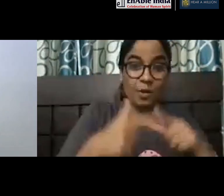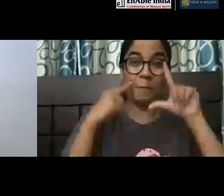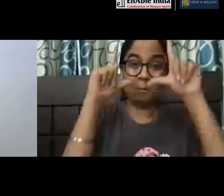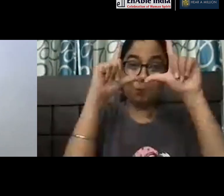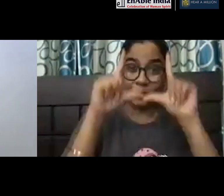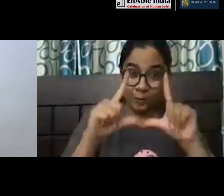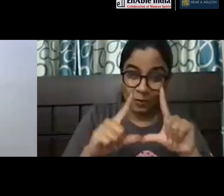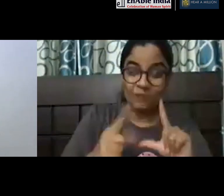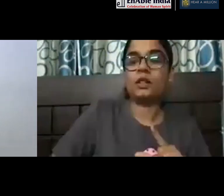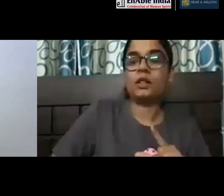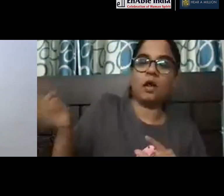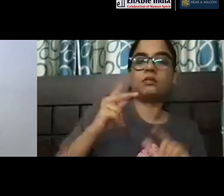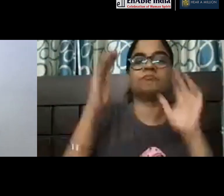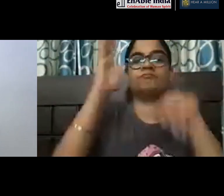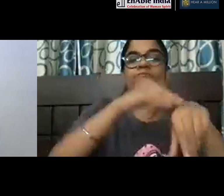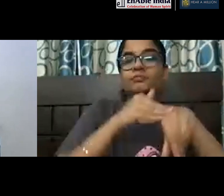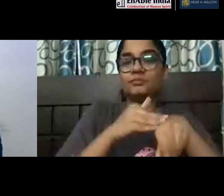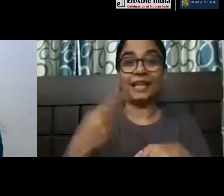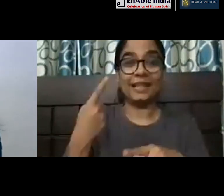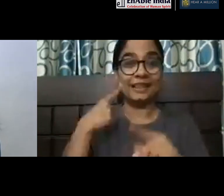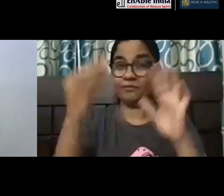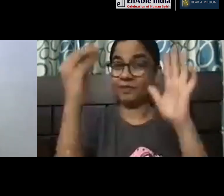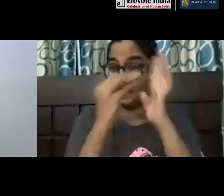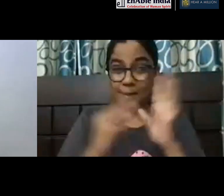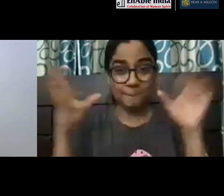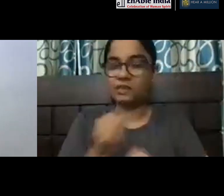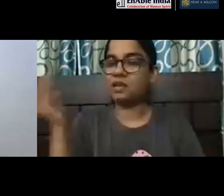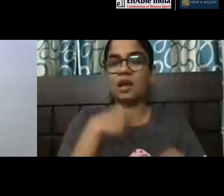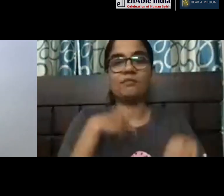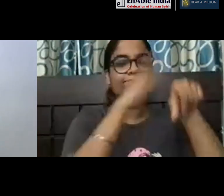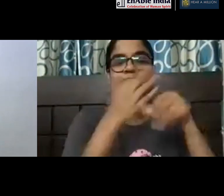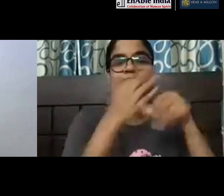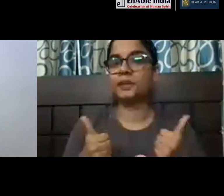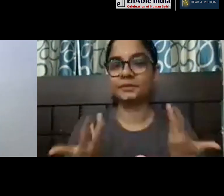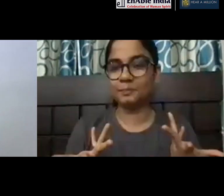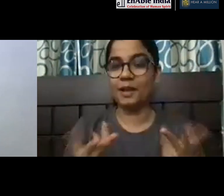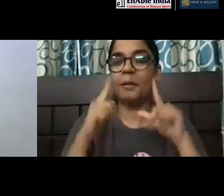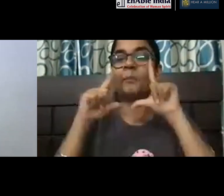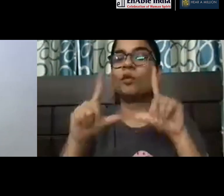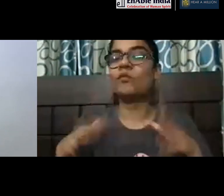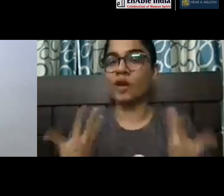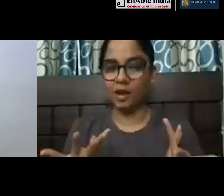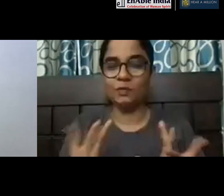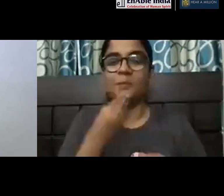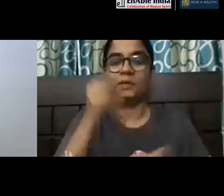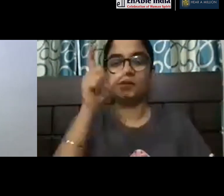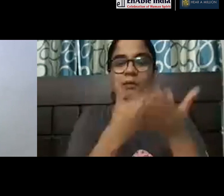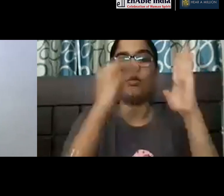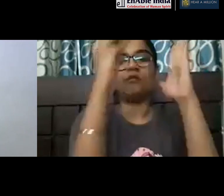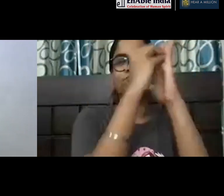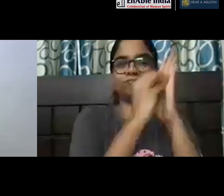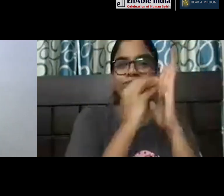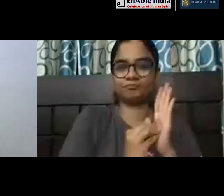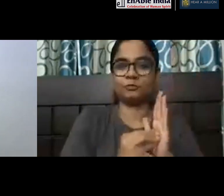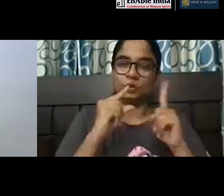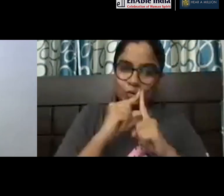up. When we will collect the data, and after that it would help us to organize it once again. If you will not fill it up, then we